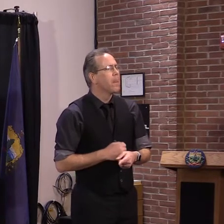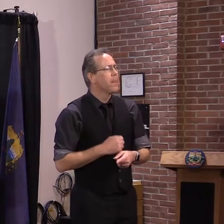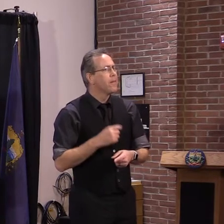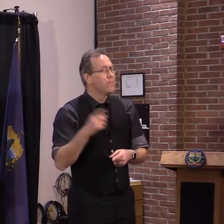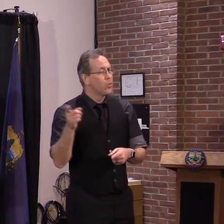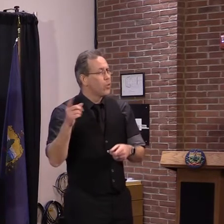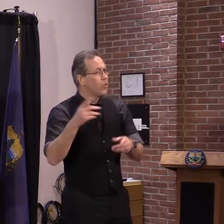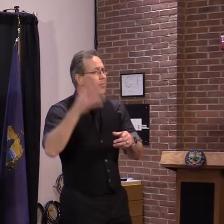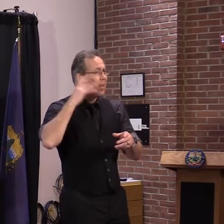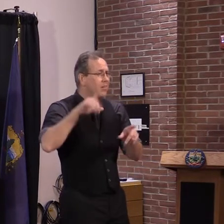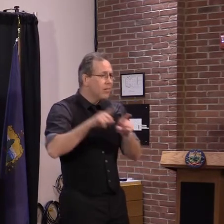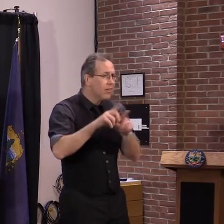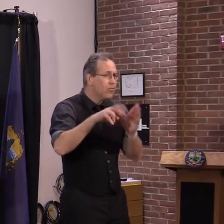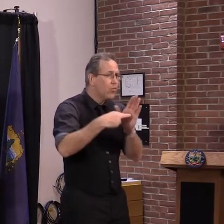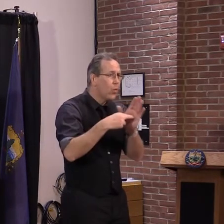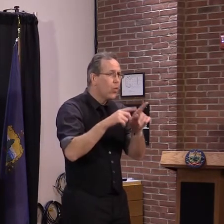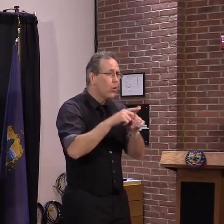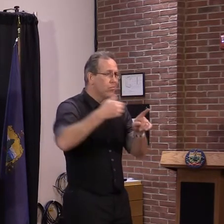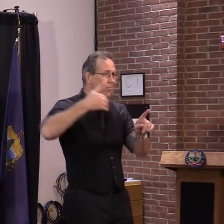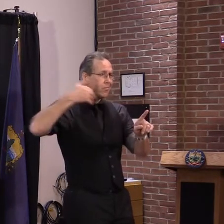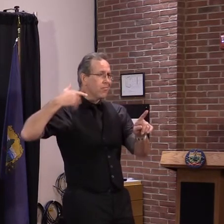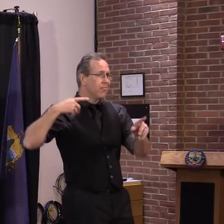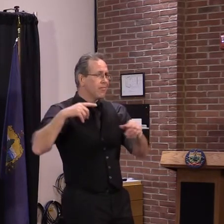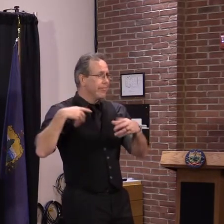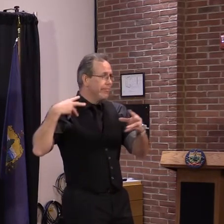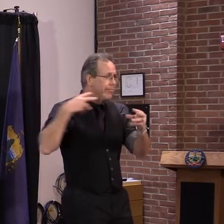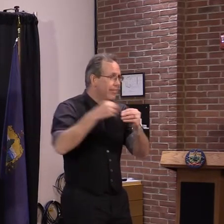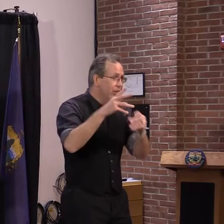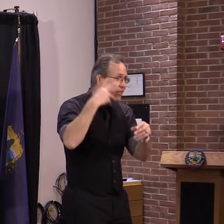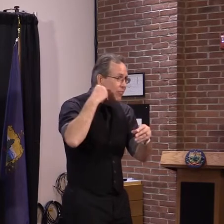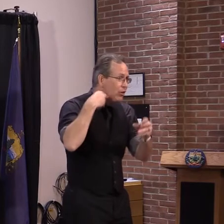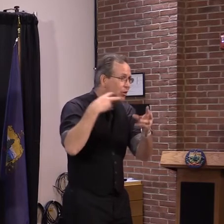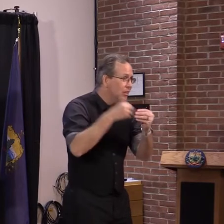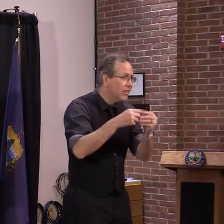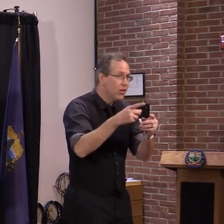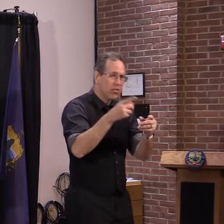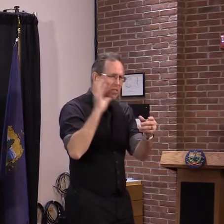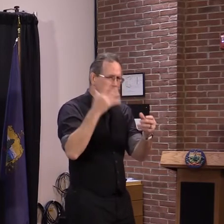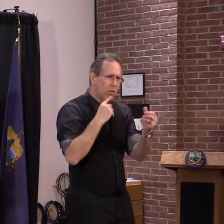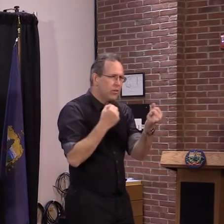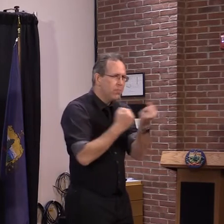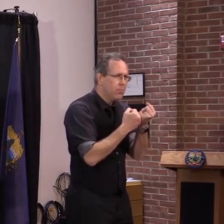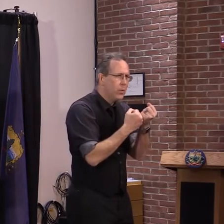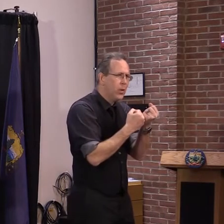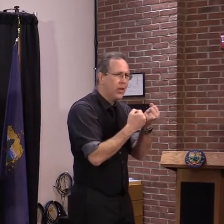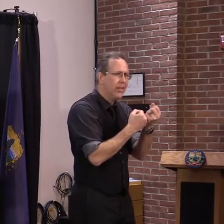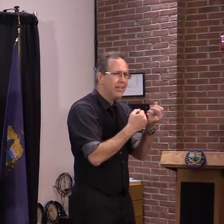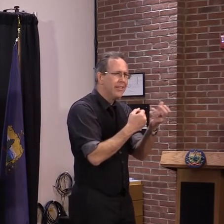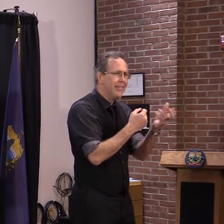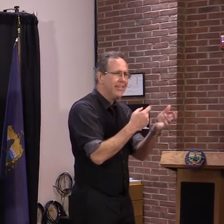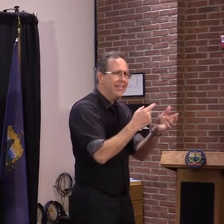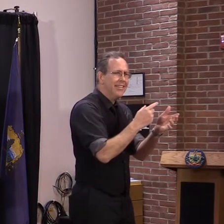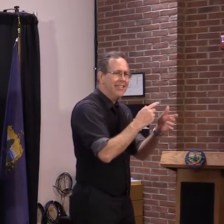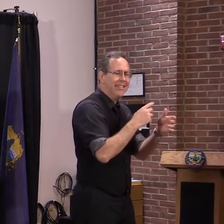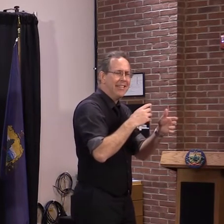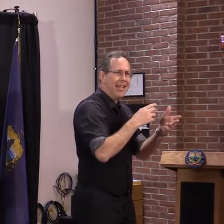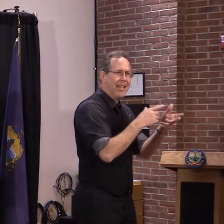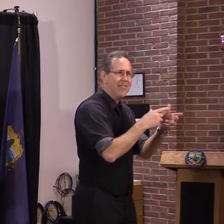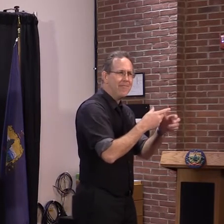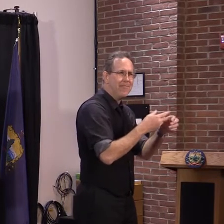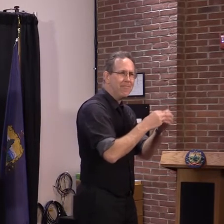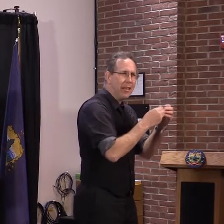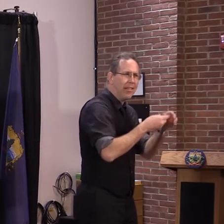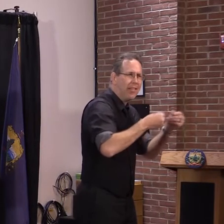regards to the tax credit, it creates a de facto ongoing expense. And I'm wondering how, and I can see